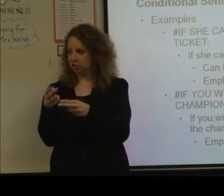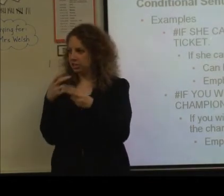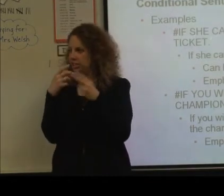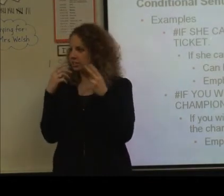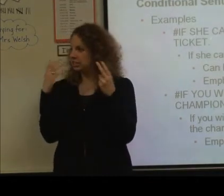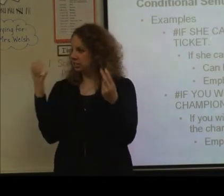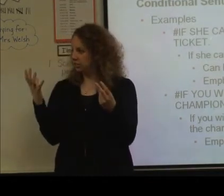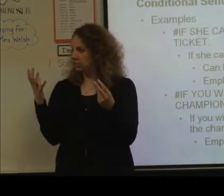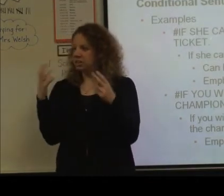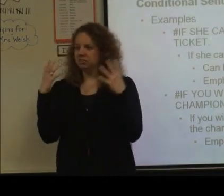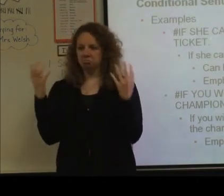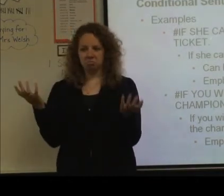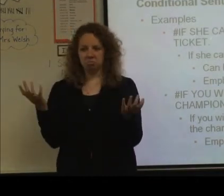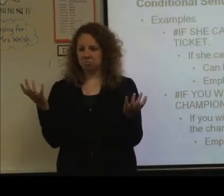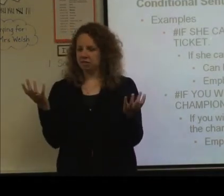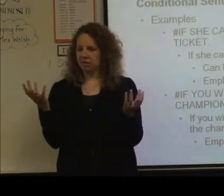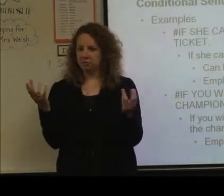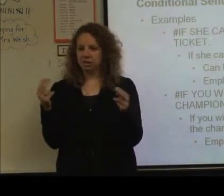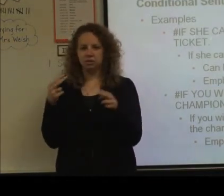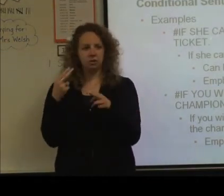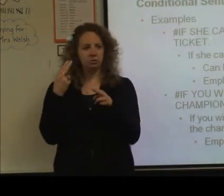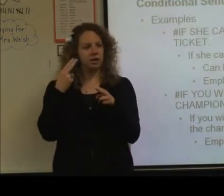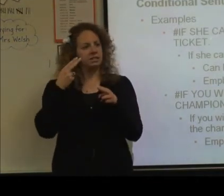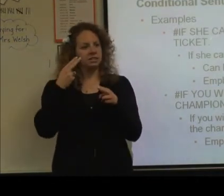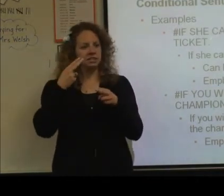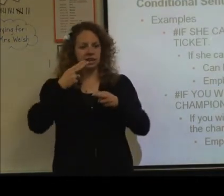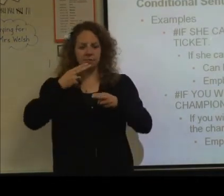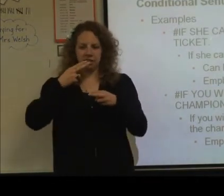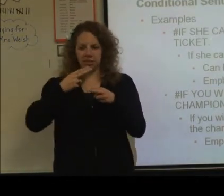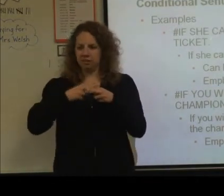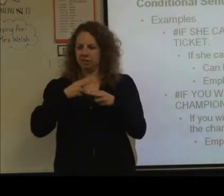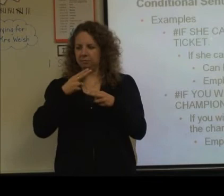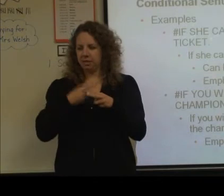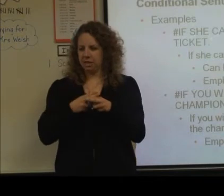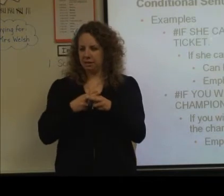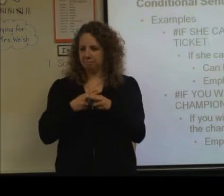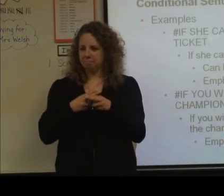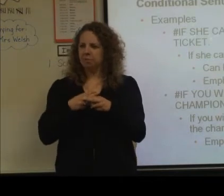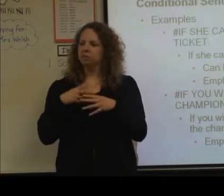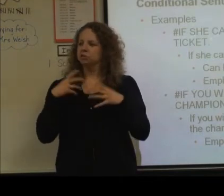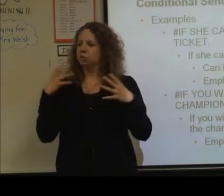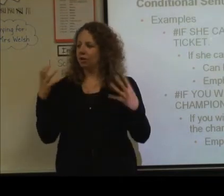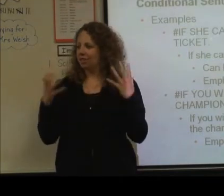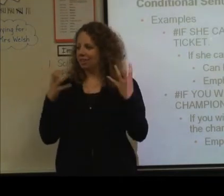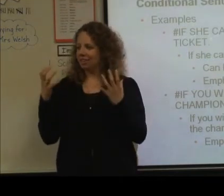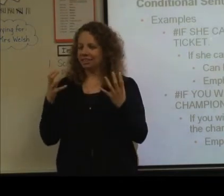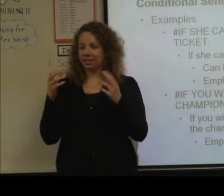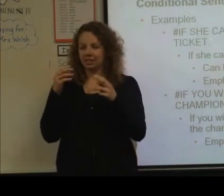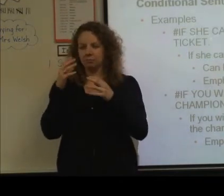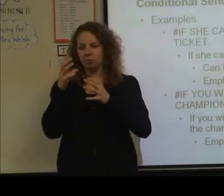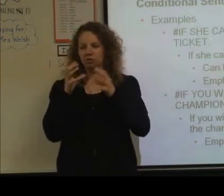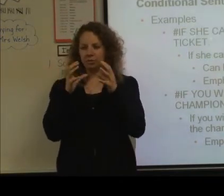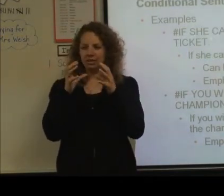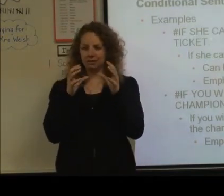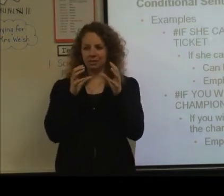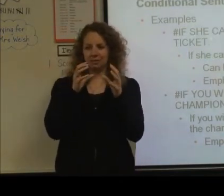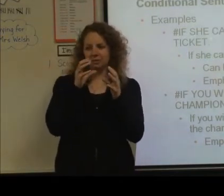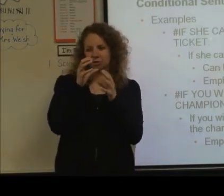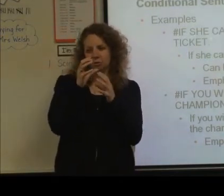understand, and that's still a fine way to do it, whereas the sign might technically be name. So a lot of things like the movement, sometimes there's